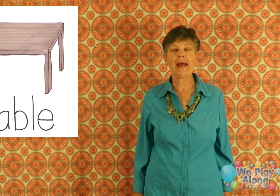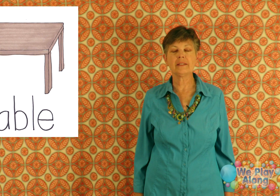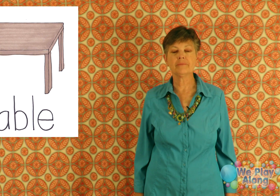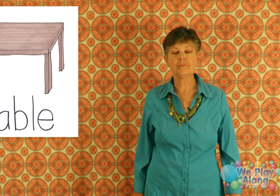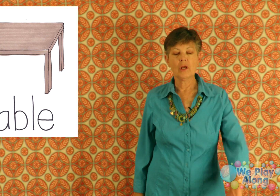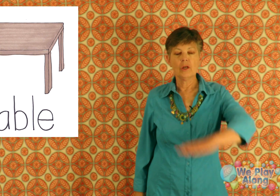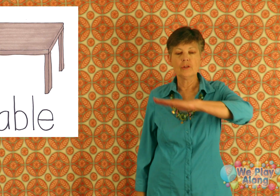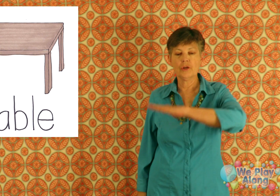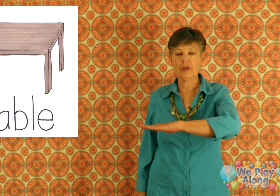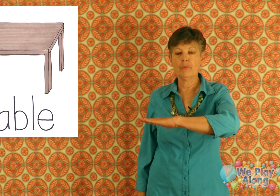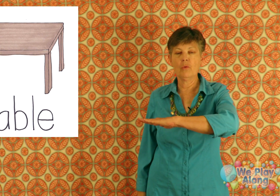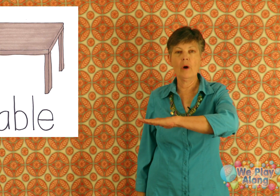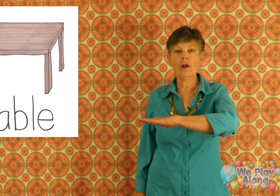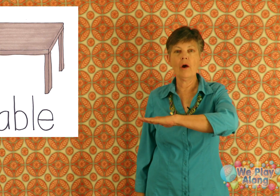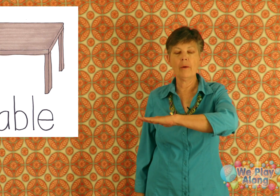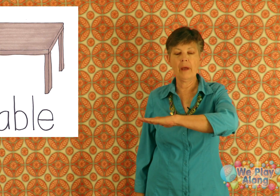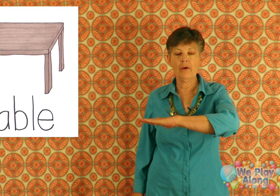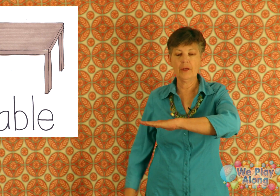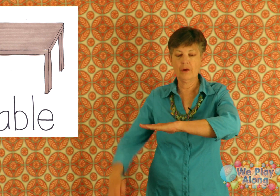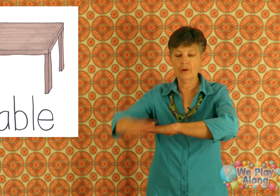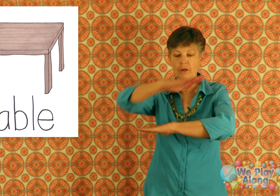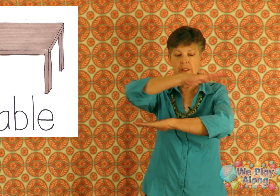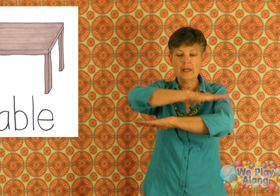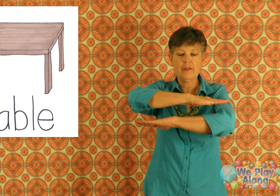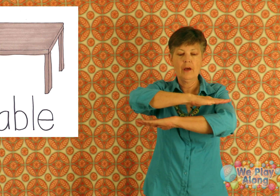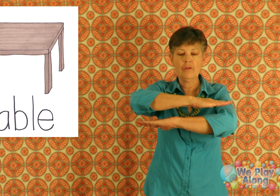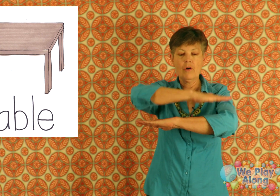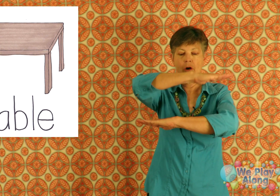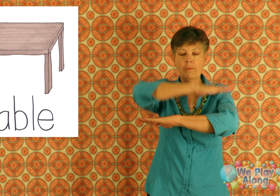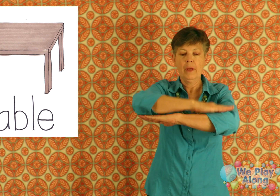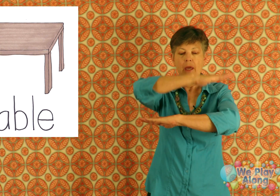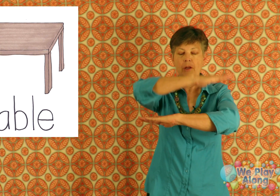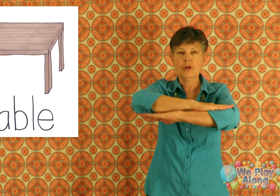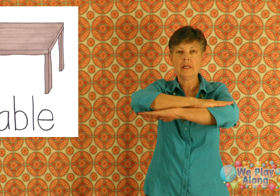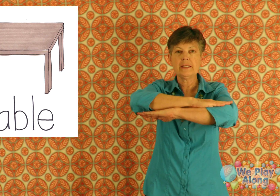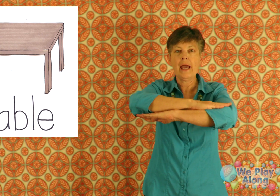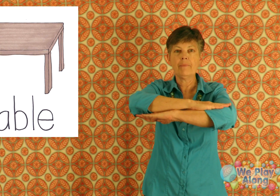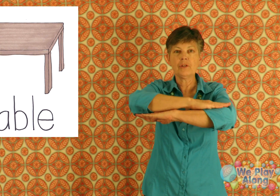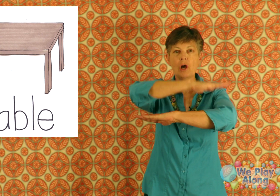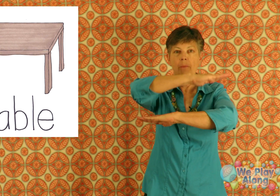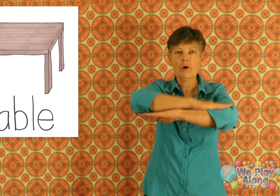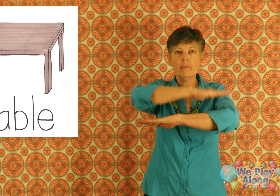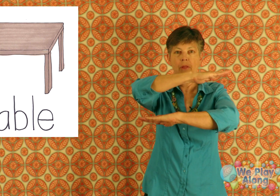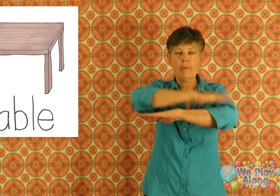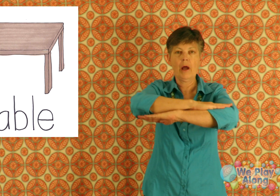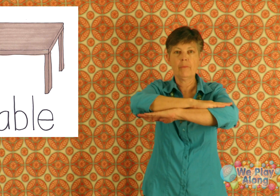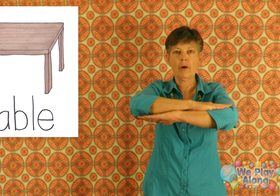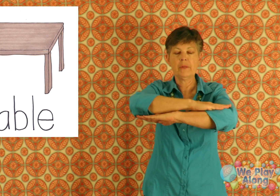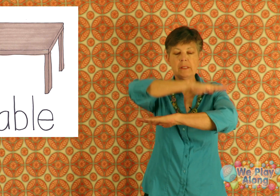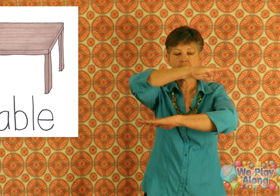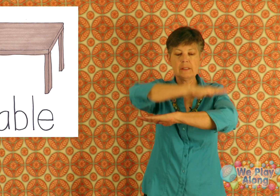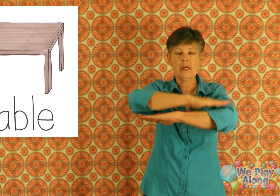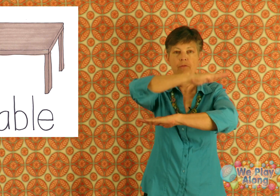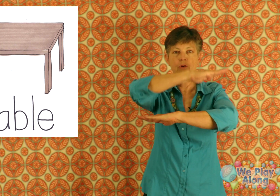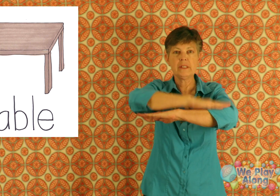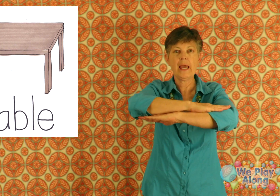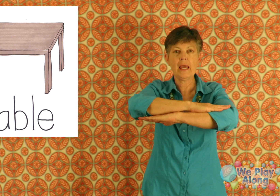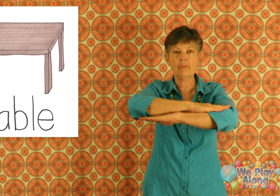flat. So you're going to put one arm out here, and you're going to take the other arm, and you're going to tap the top arm on the bottom arm. This is the sign for